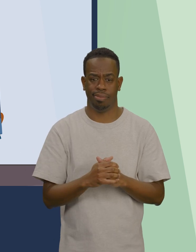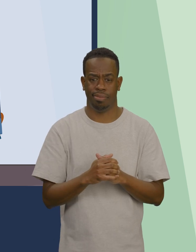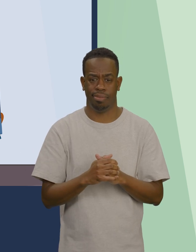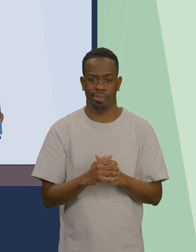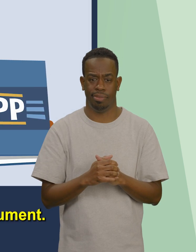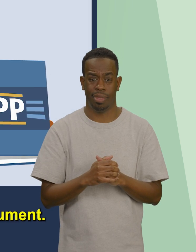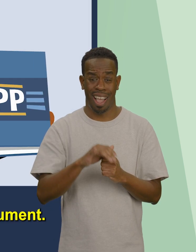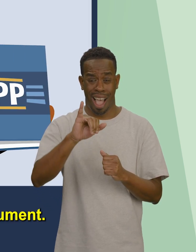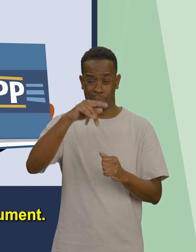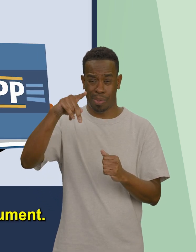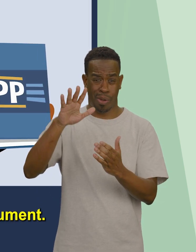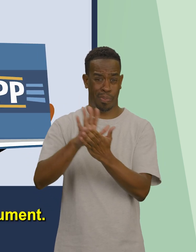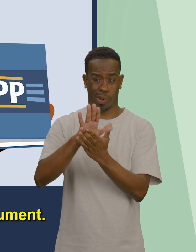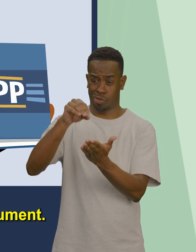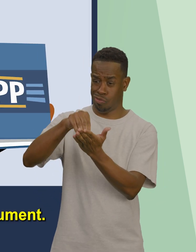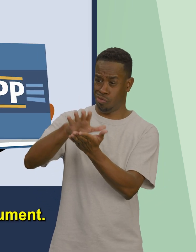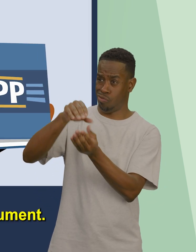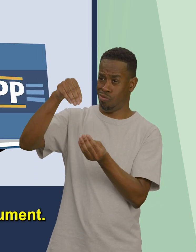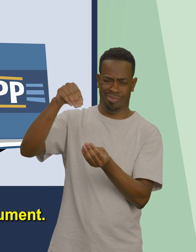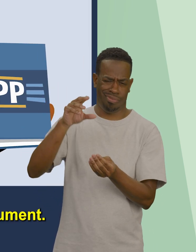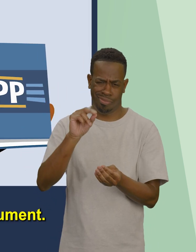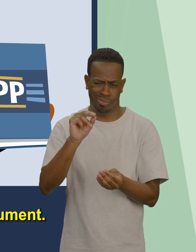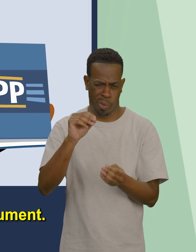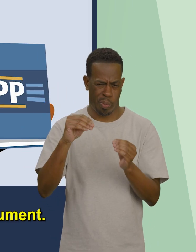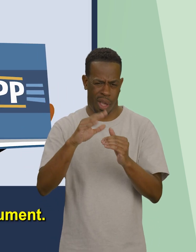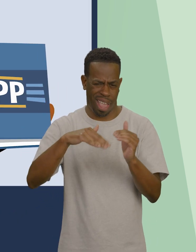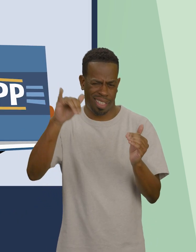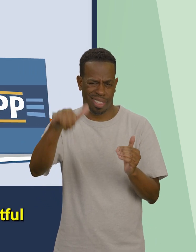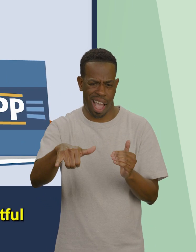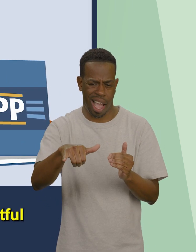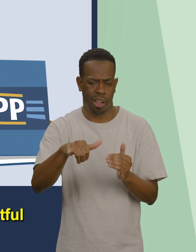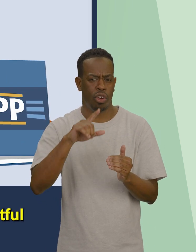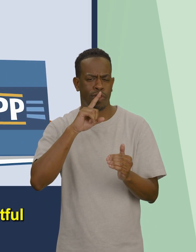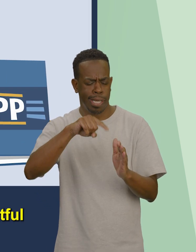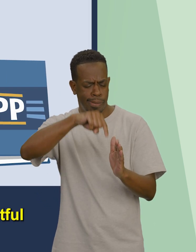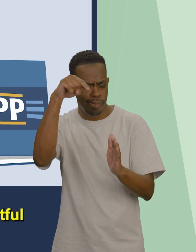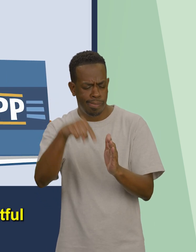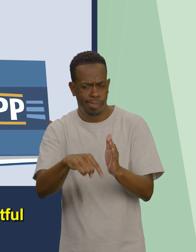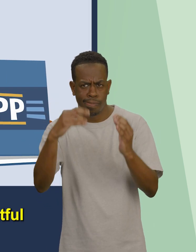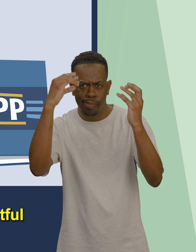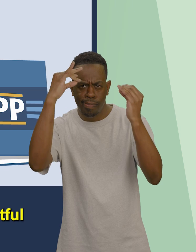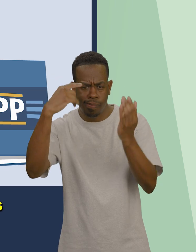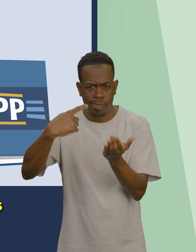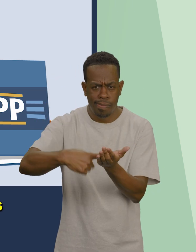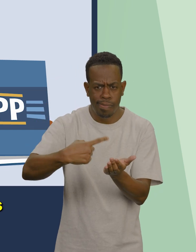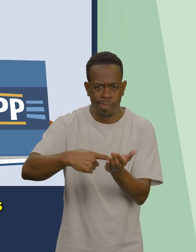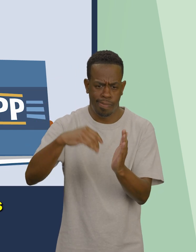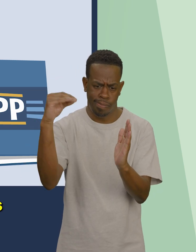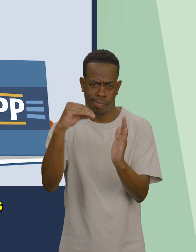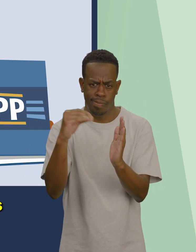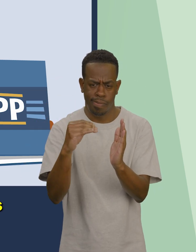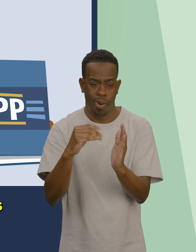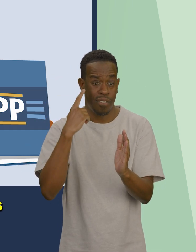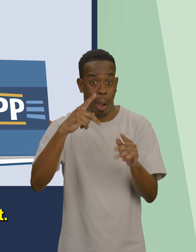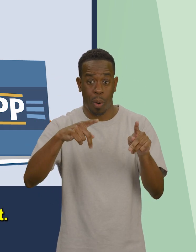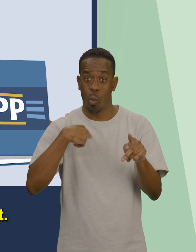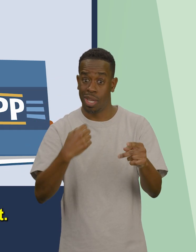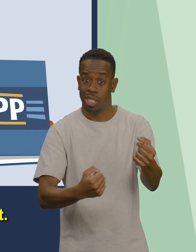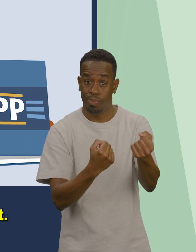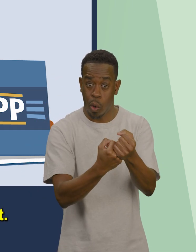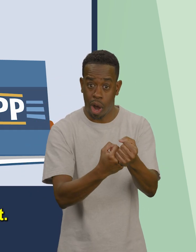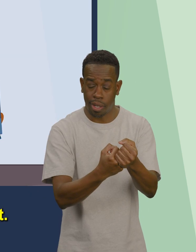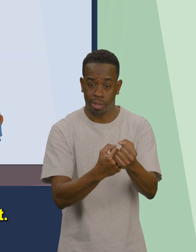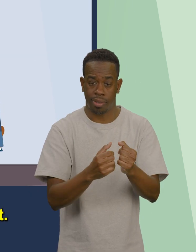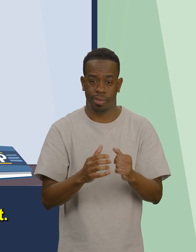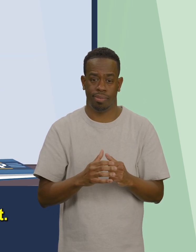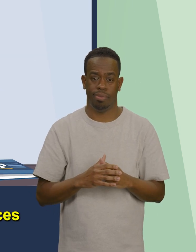program plan. The IPP is more than just a document. It's a reflection of the thoughtful and thorough discussions we have with the people